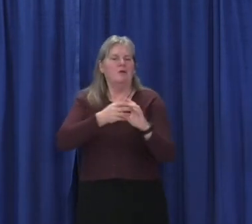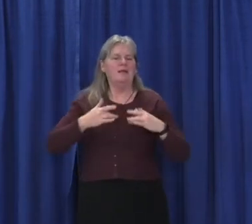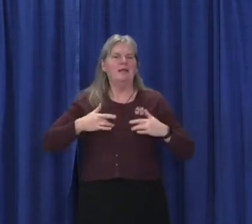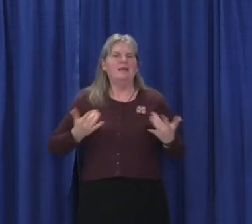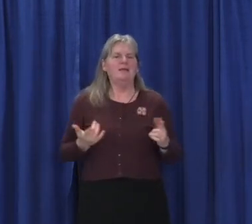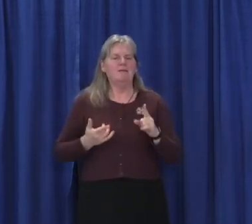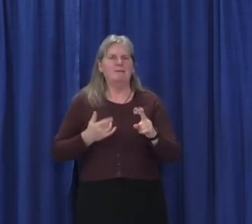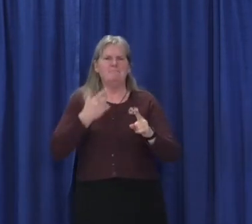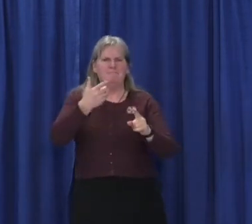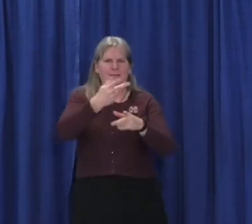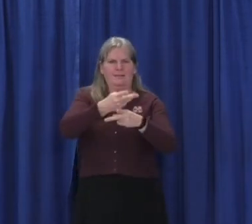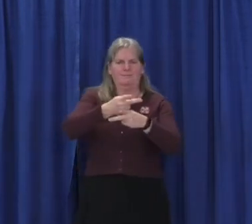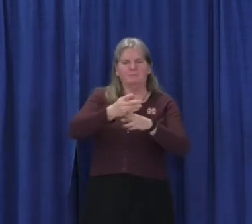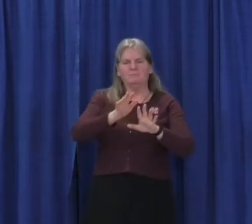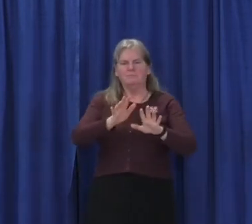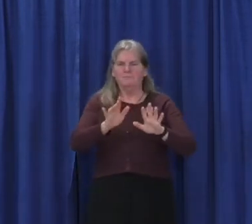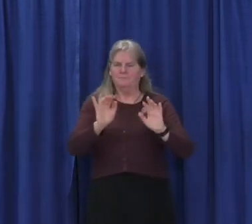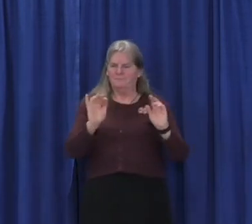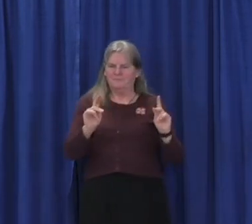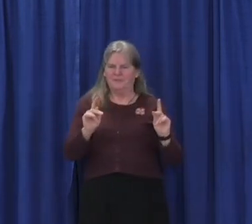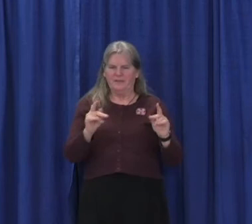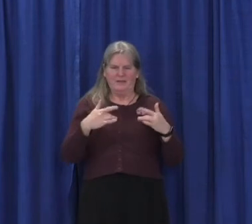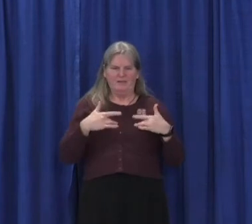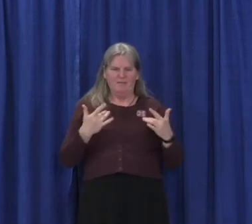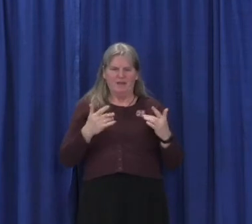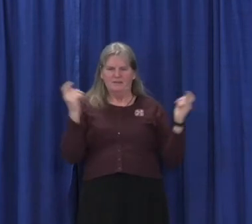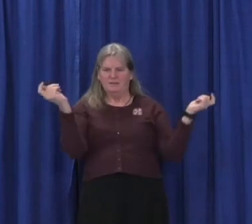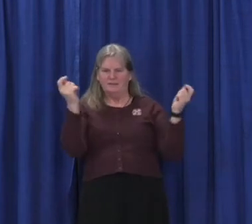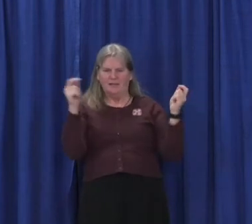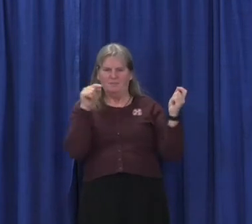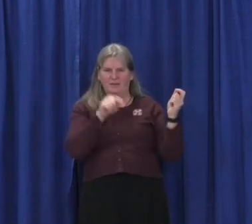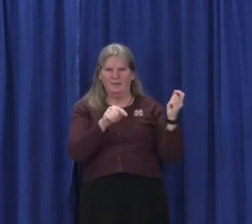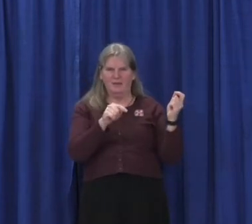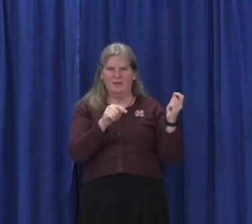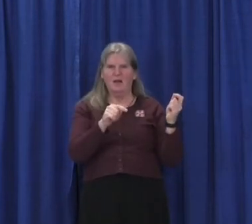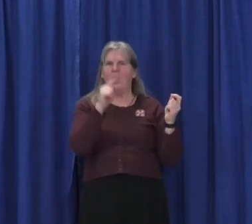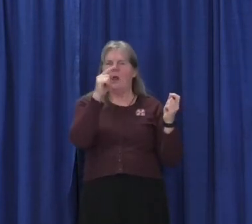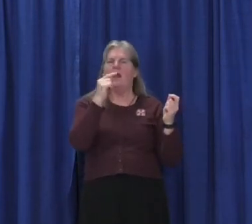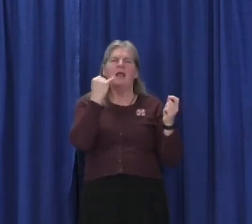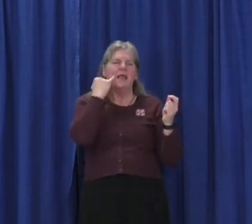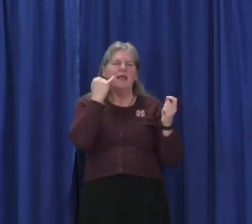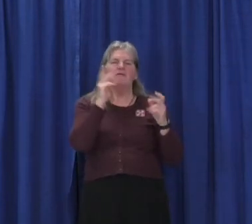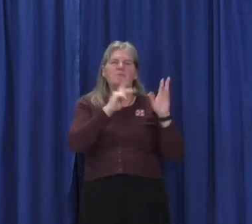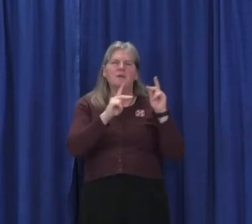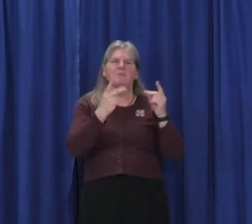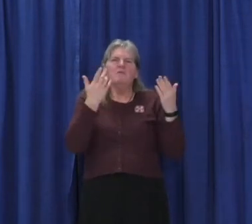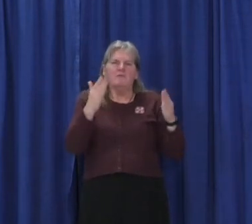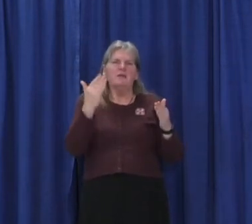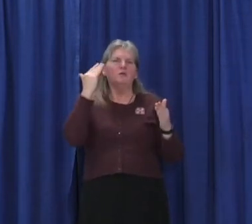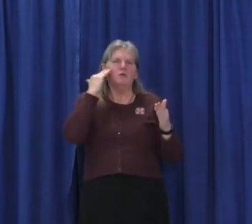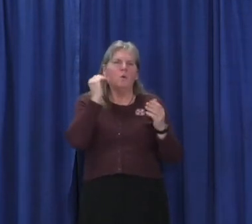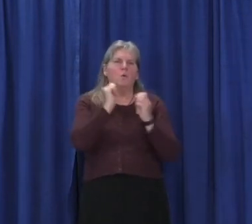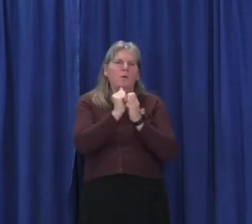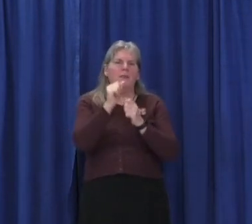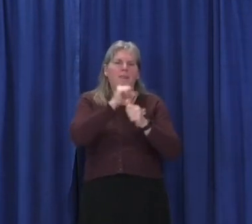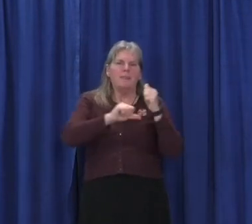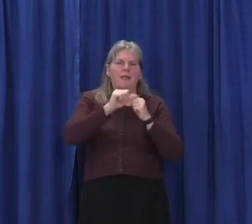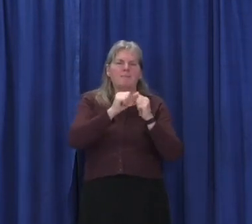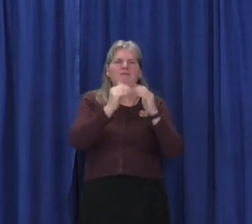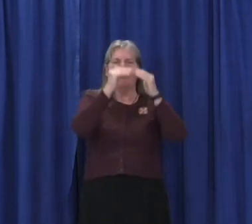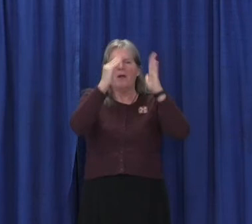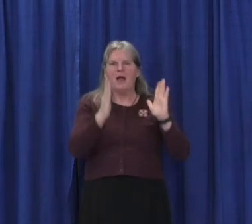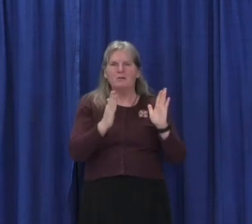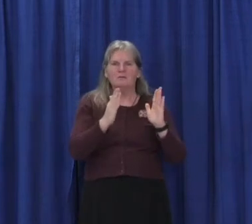extra vigilant. Gatherings, events, and celebrations are lowest risk when they're with people who you're already in close contact with, people from